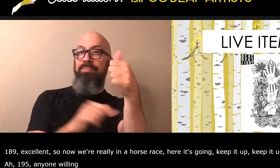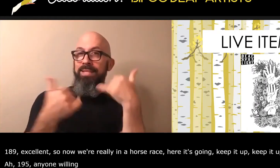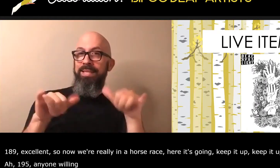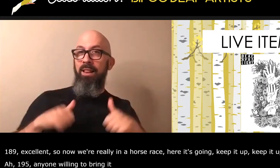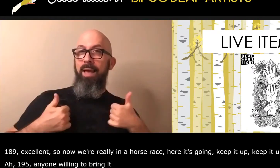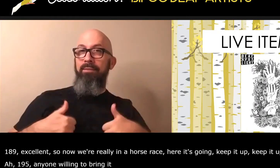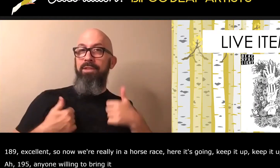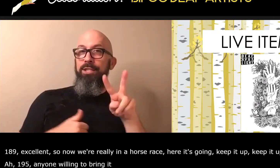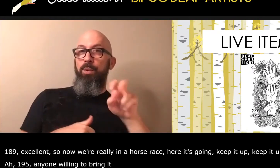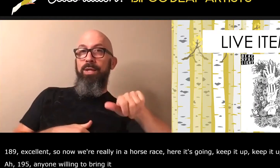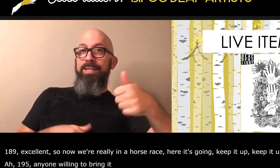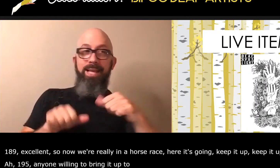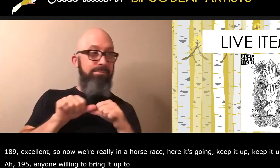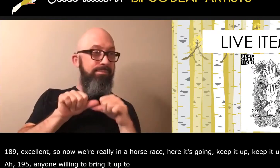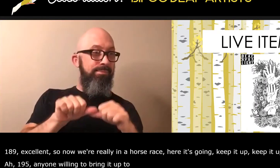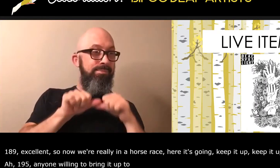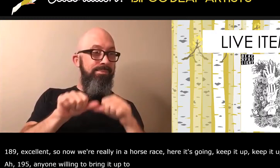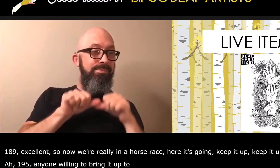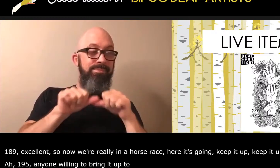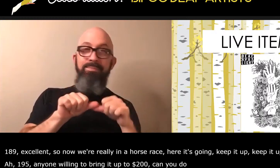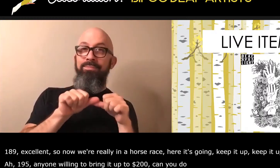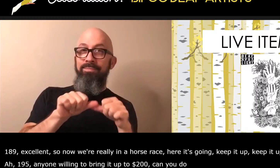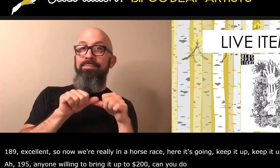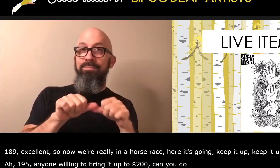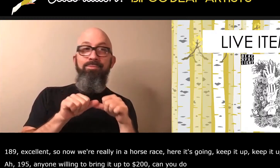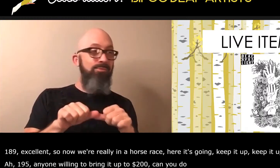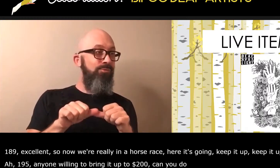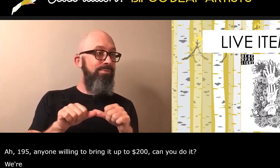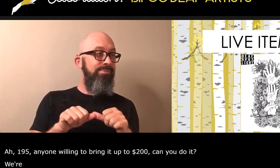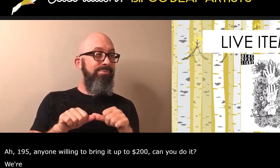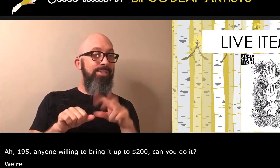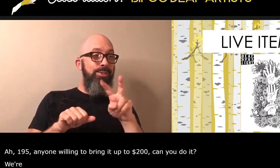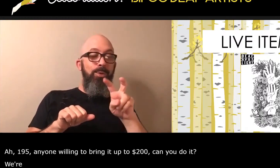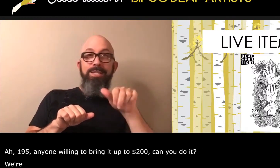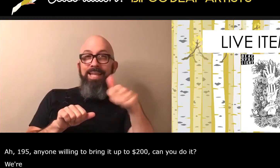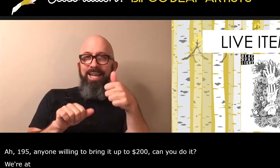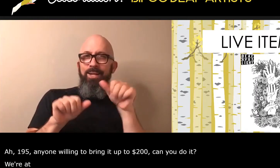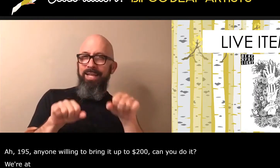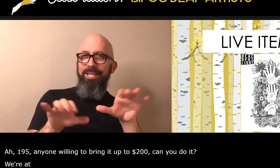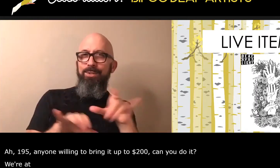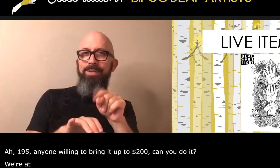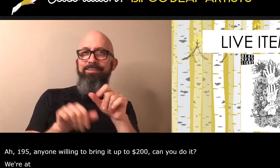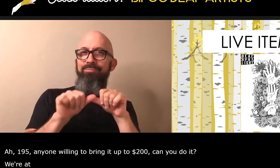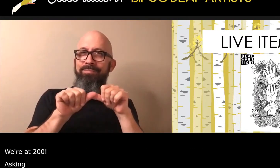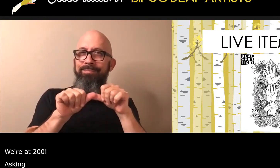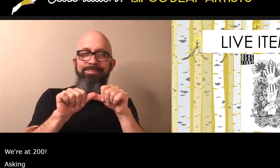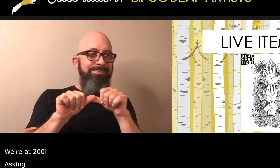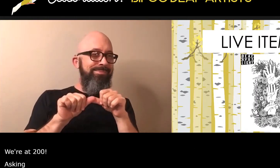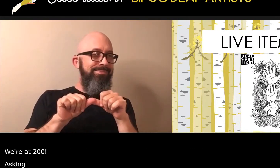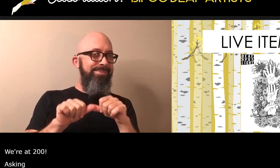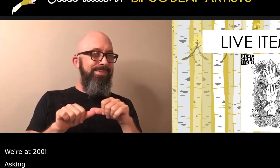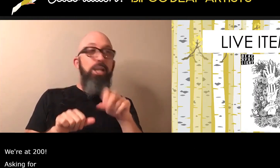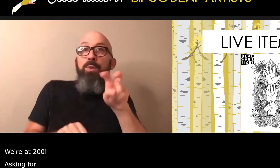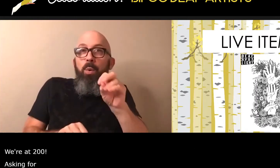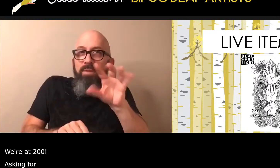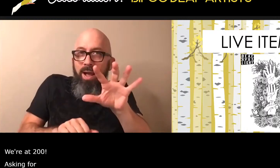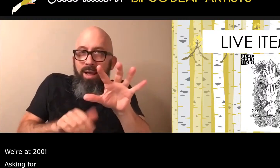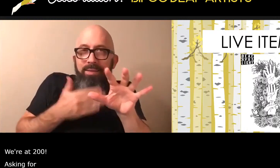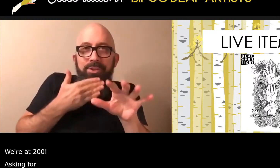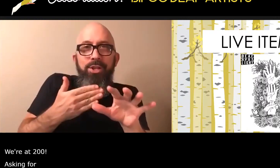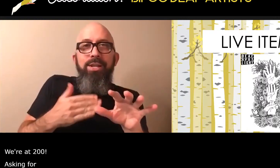200. Asking for 210. This is a live auction. Keep it going. Can